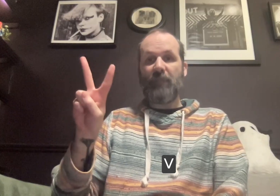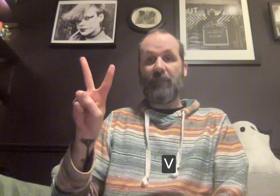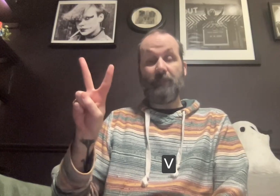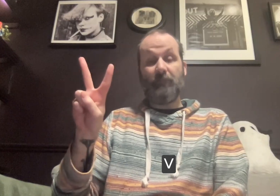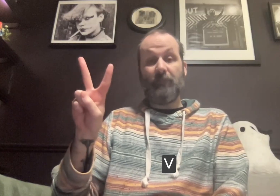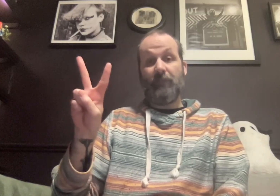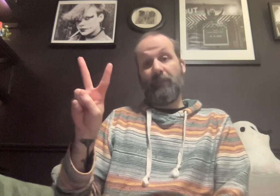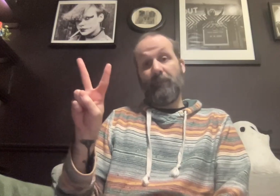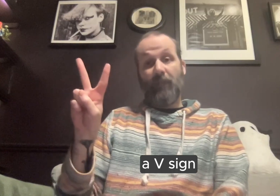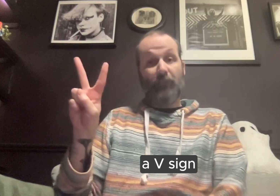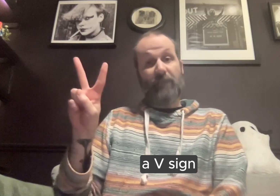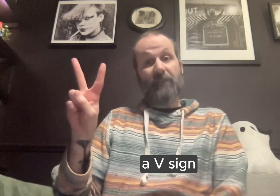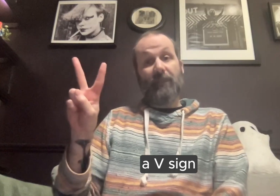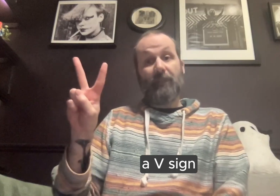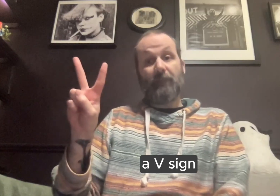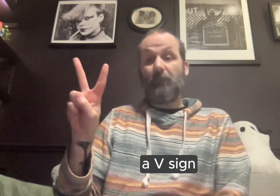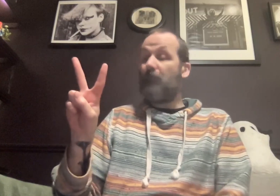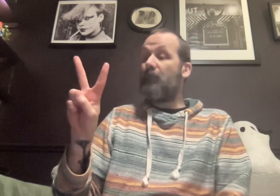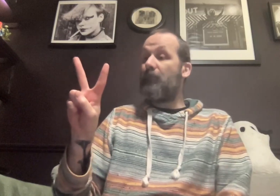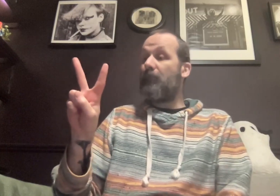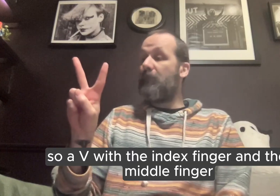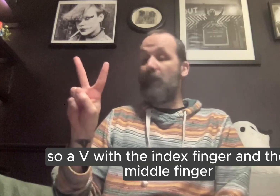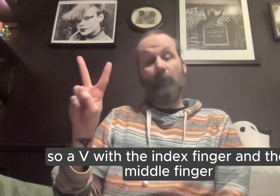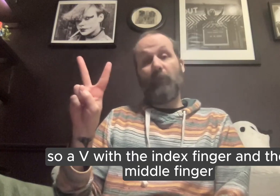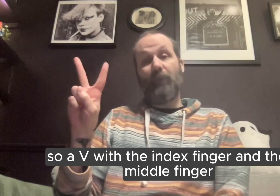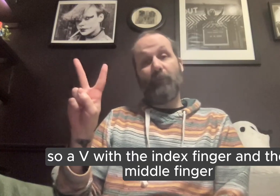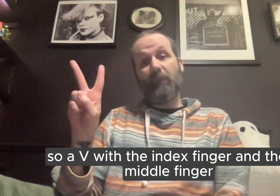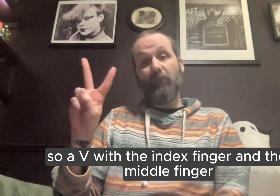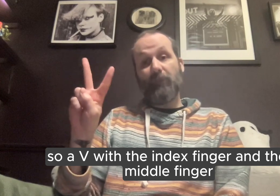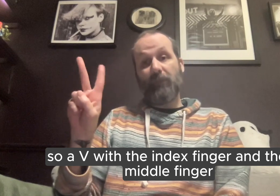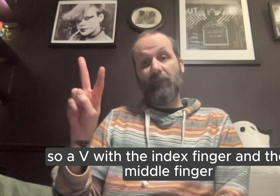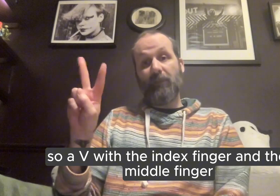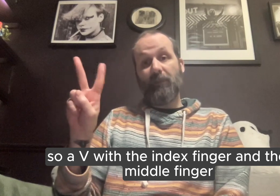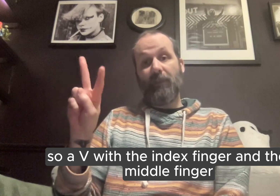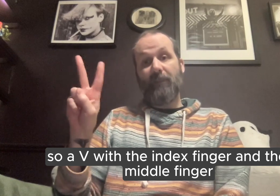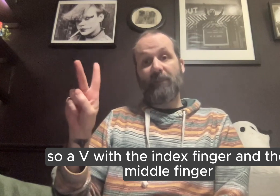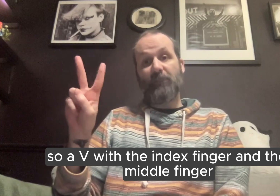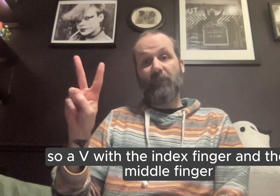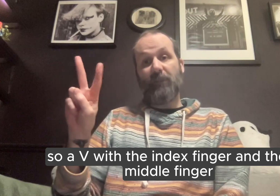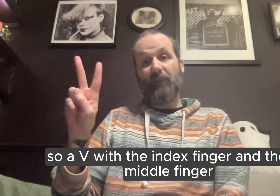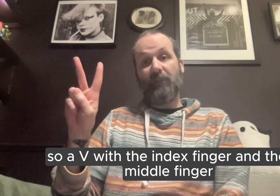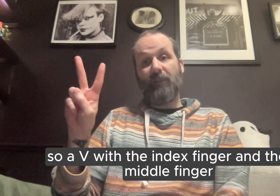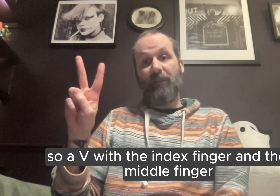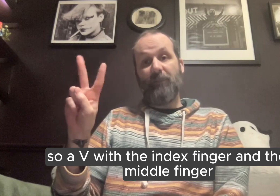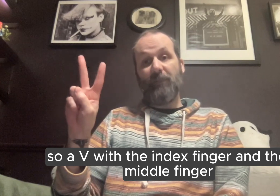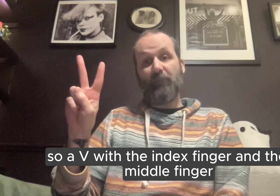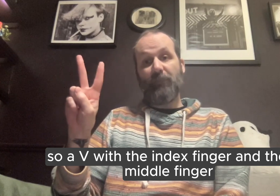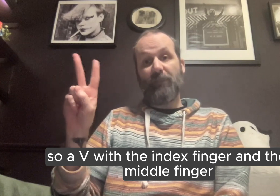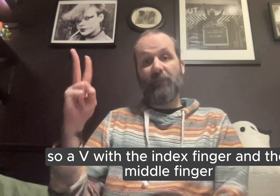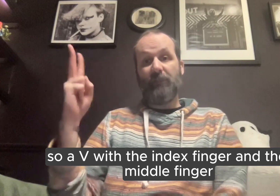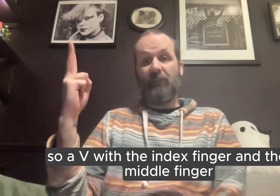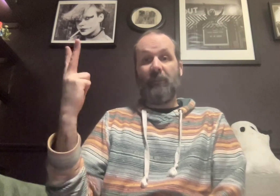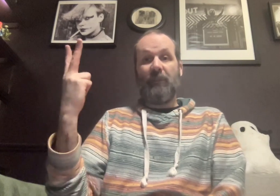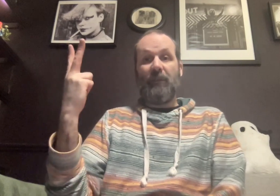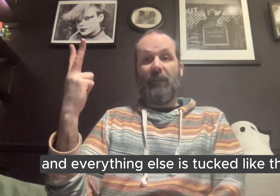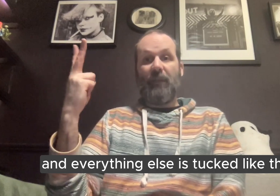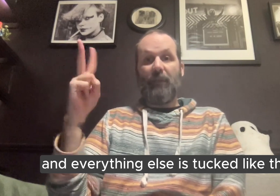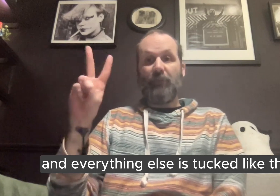V, a V sign. So a V with the index finger and the middle finger, and